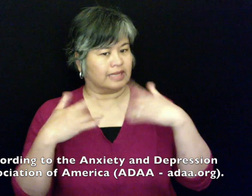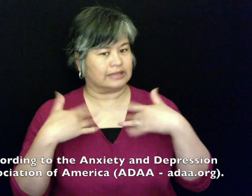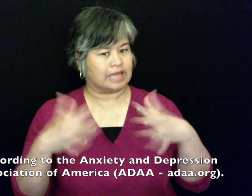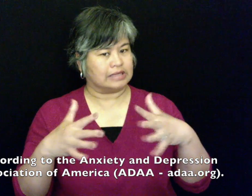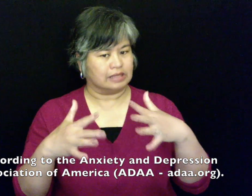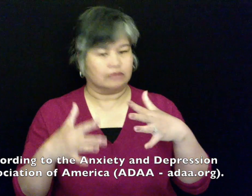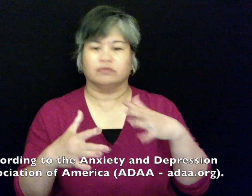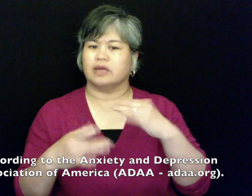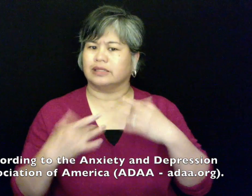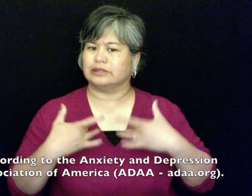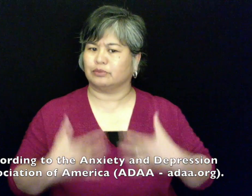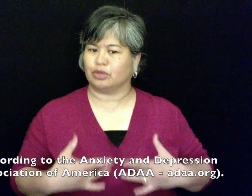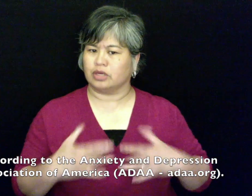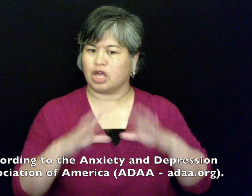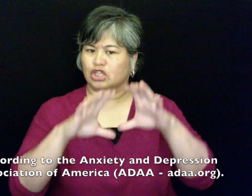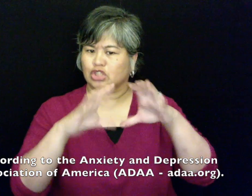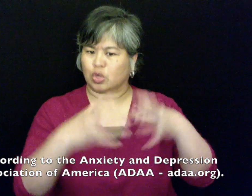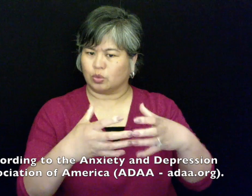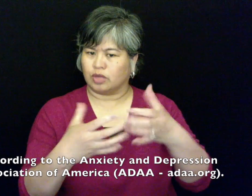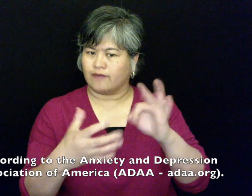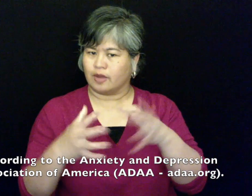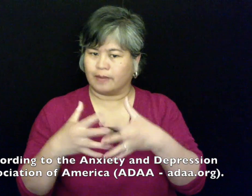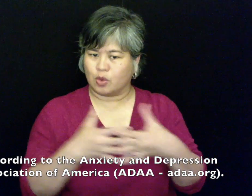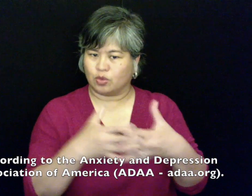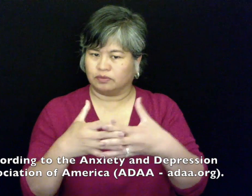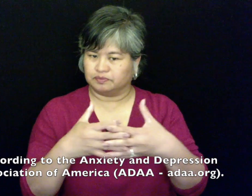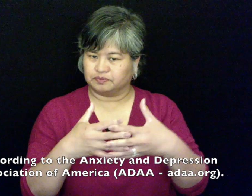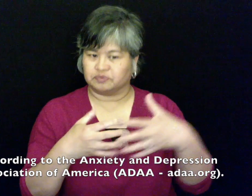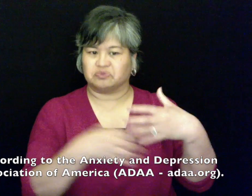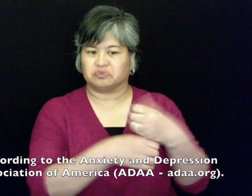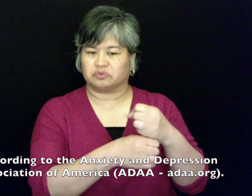according to the Anxiety and Depression Association of America, ADAA,